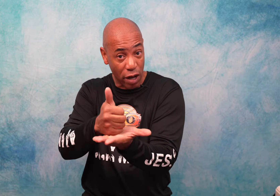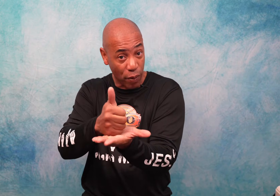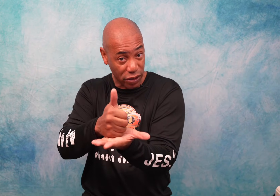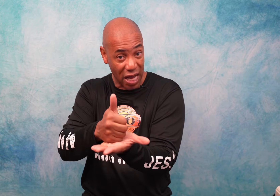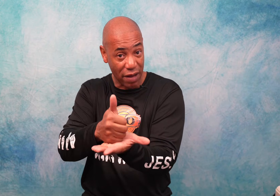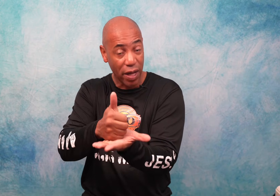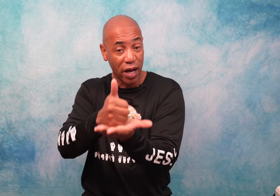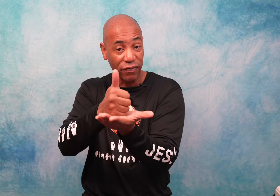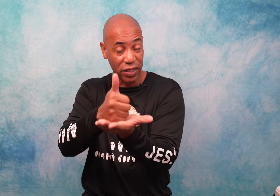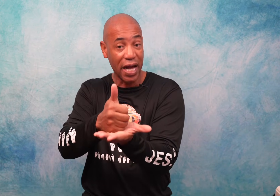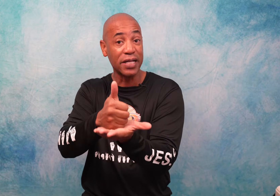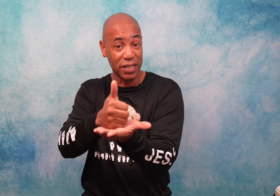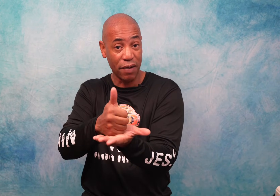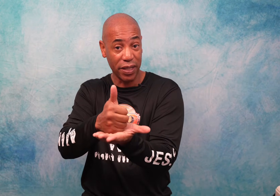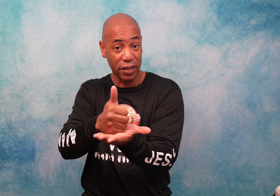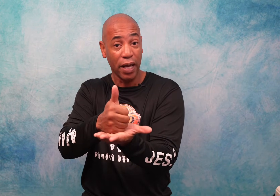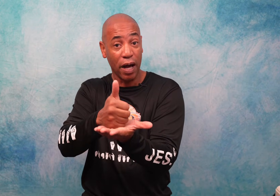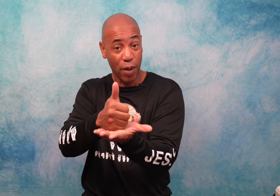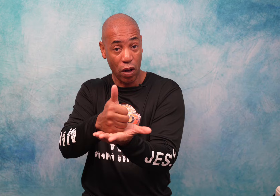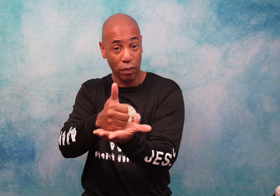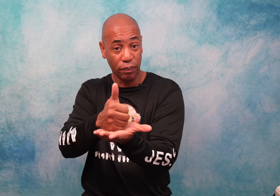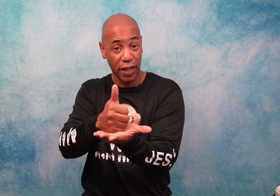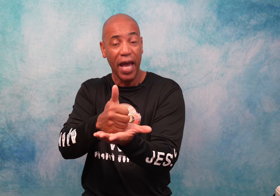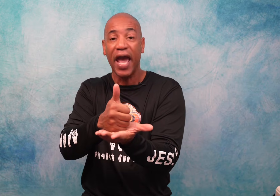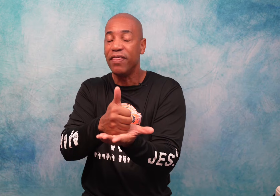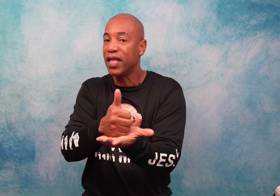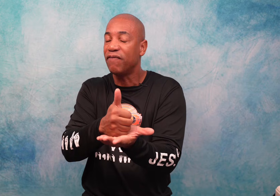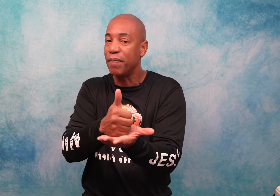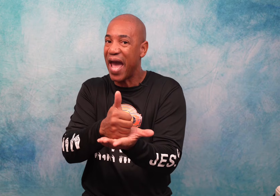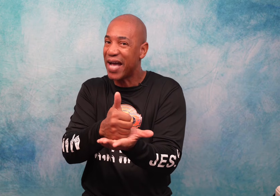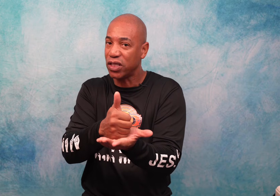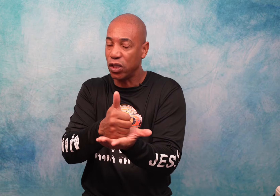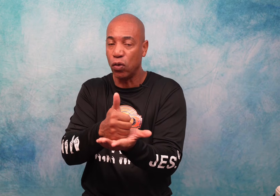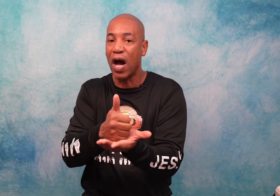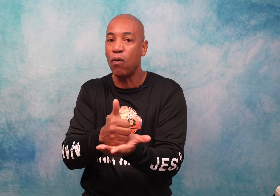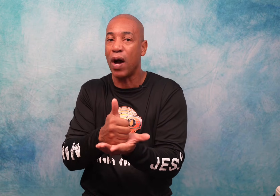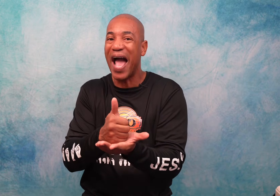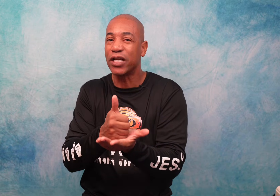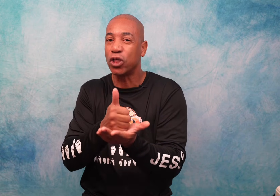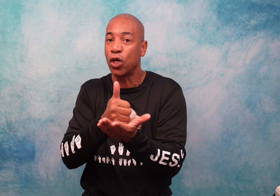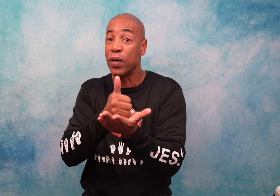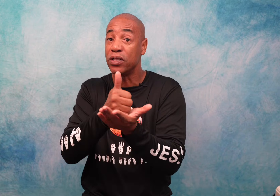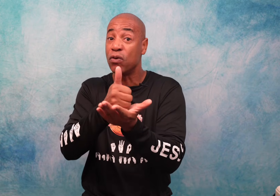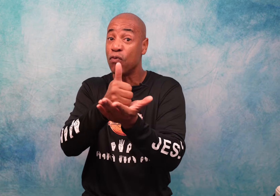on top of the non-dominant palm. And then if I'm asking you, I will actually go in the